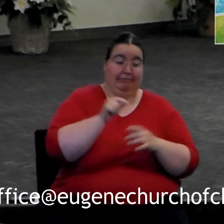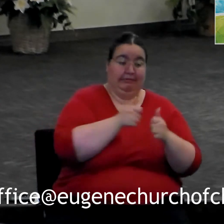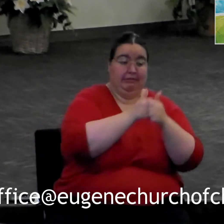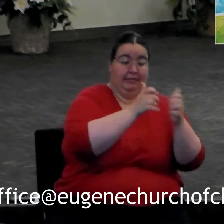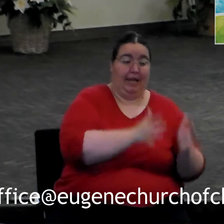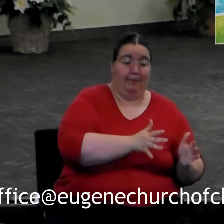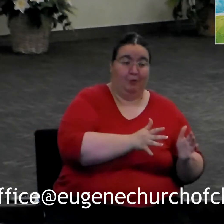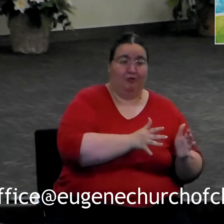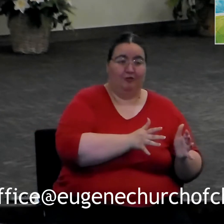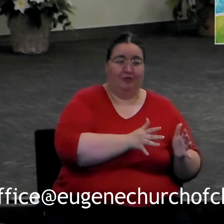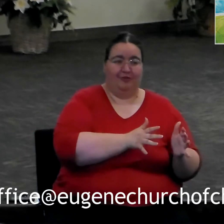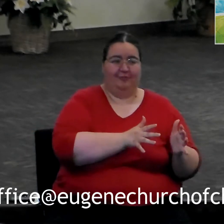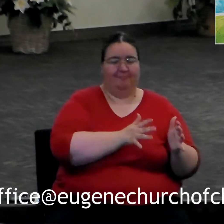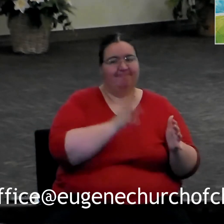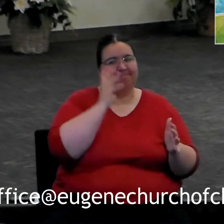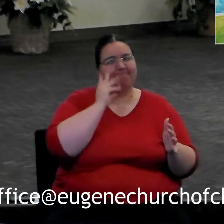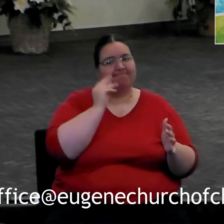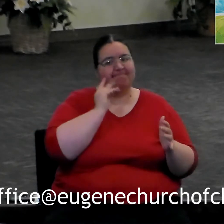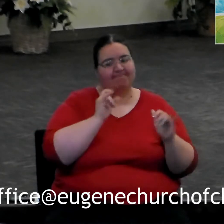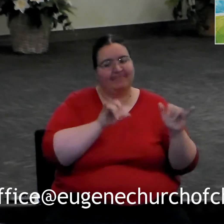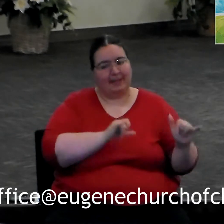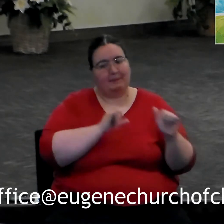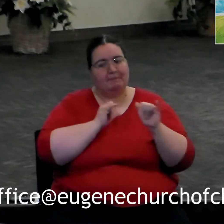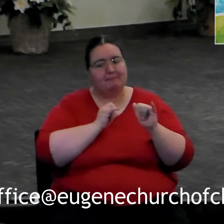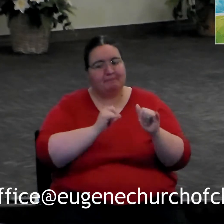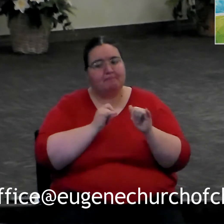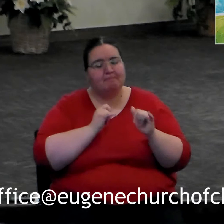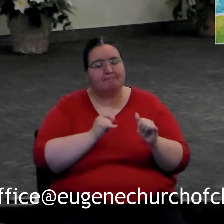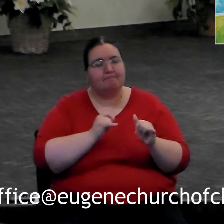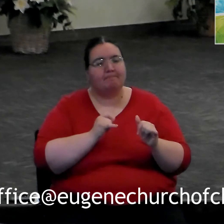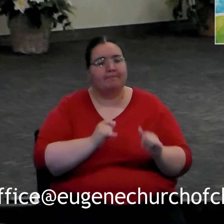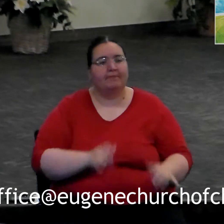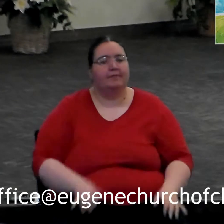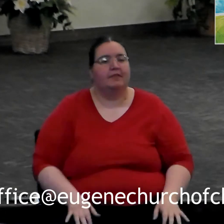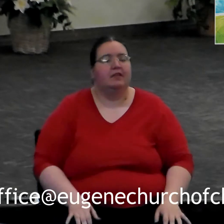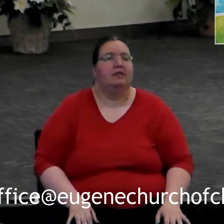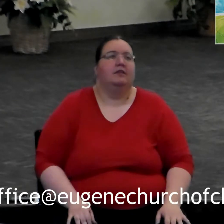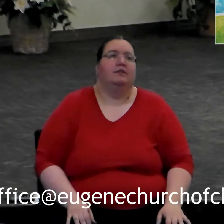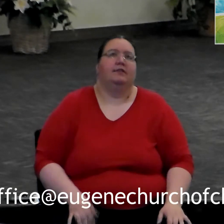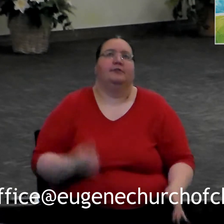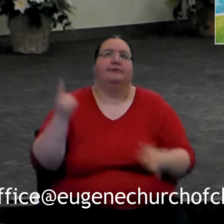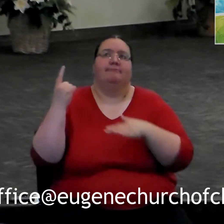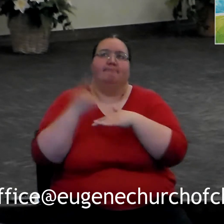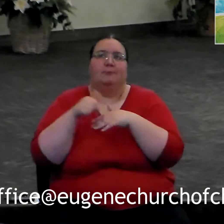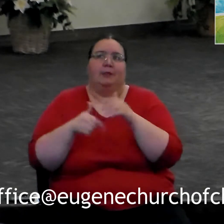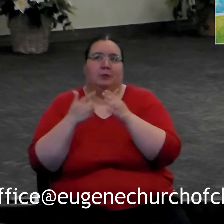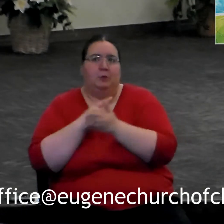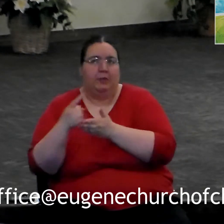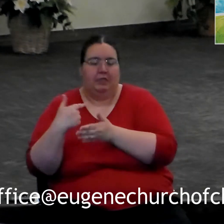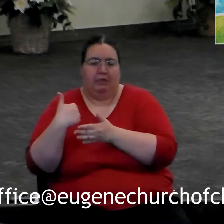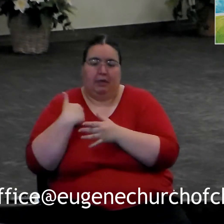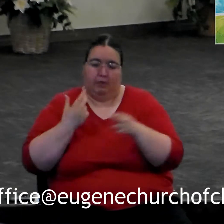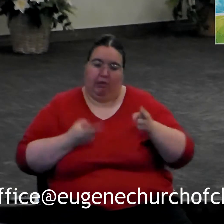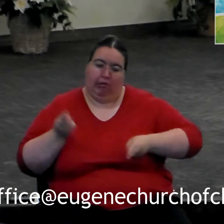I was in a hurry trying to get things done one day this week. David, my son, walks from Cow Young Middle School